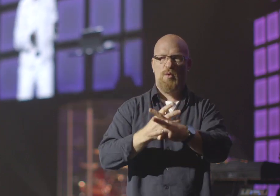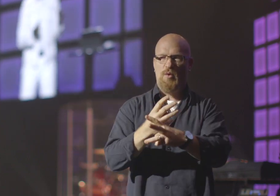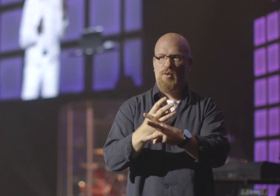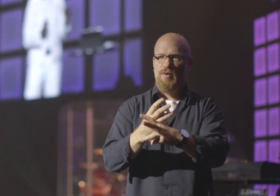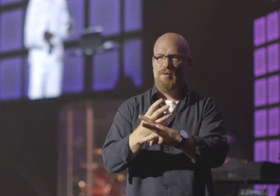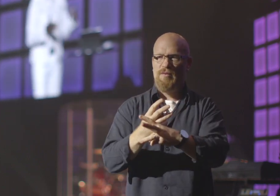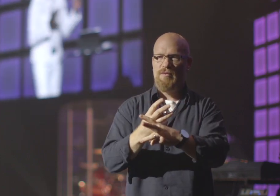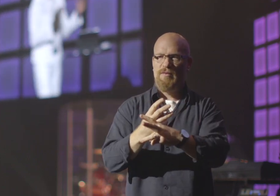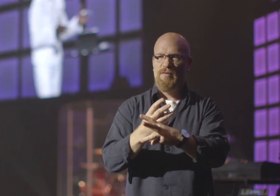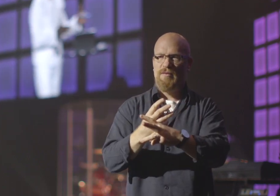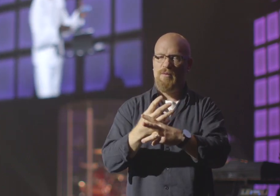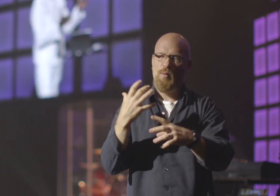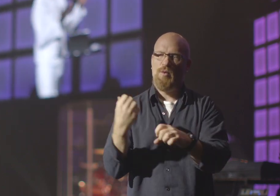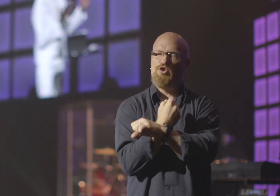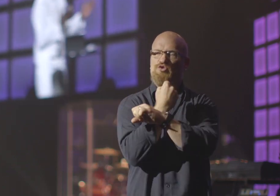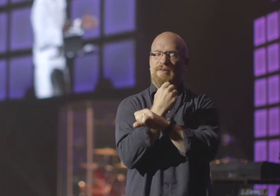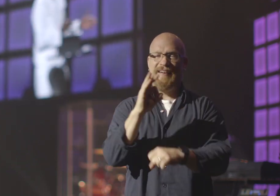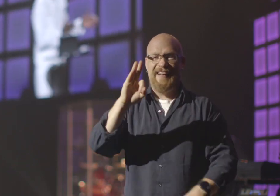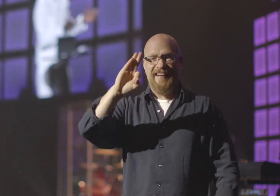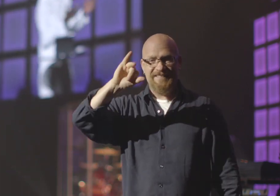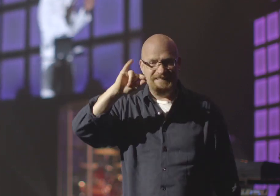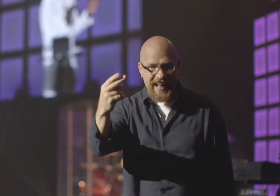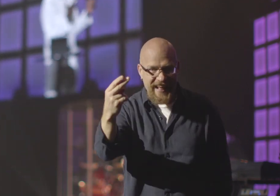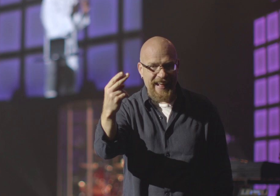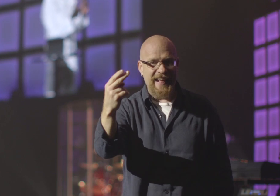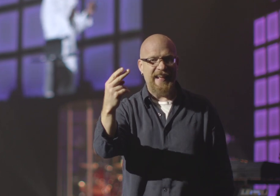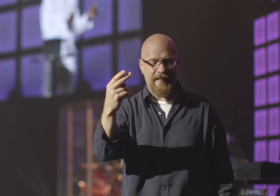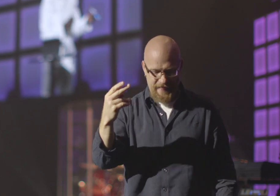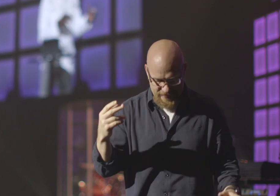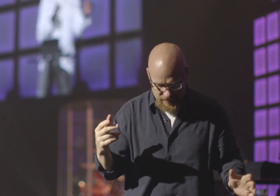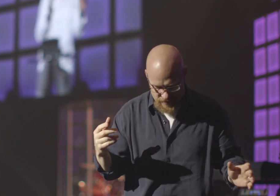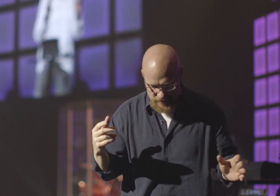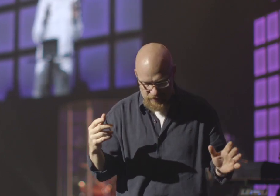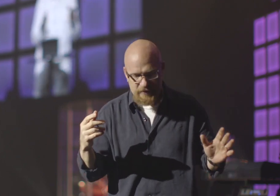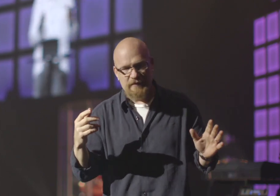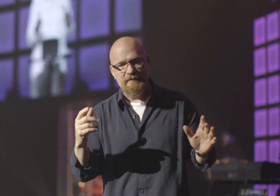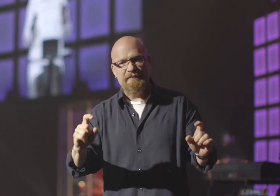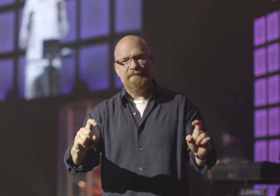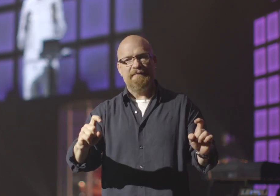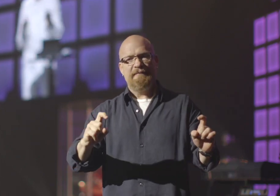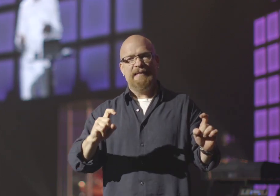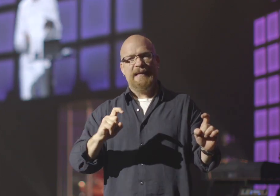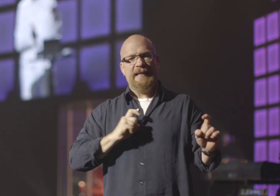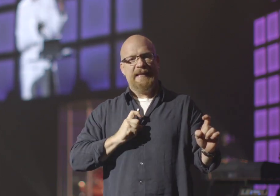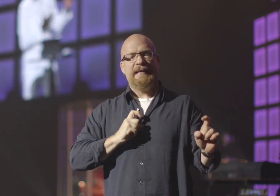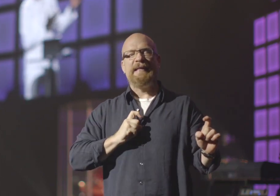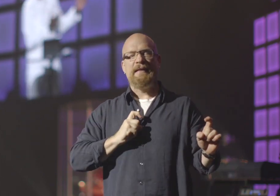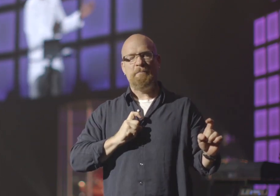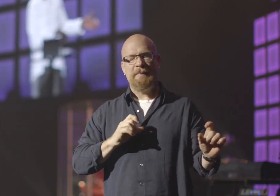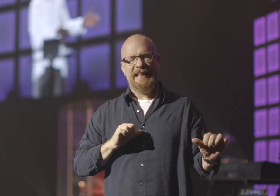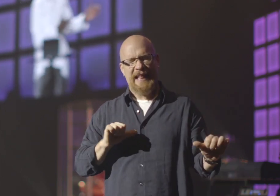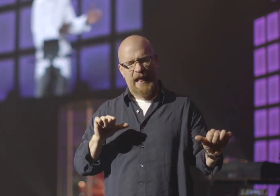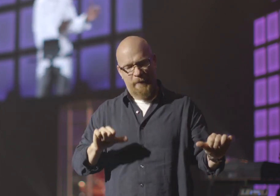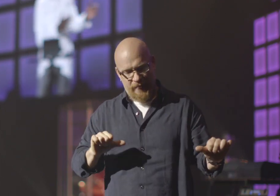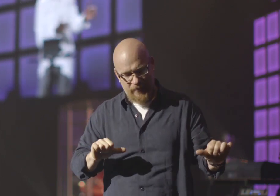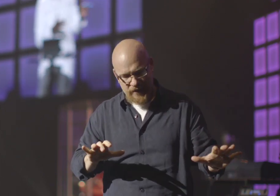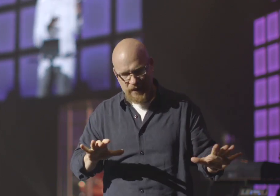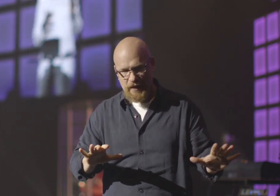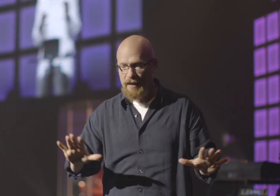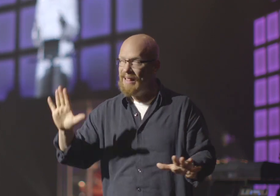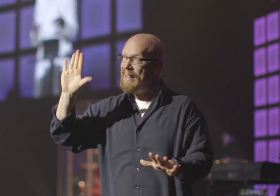faith. In other words, faith in the revealed word of God gives you and I the ability to become what the word of God says is